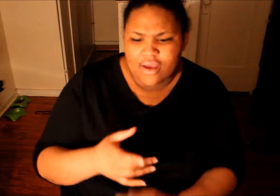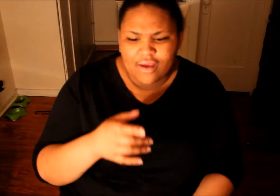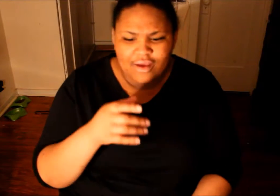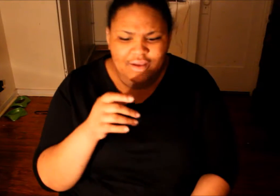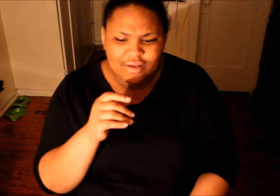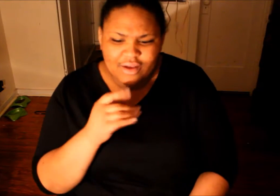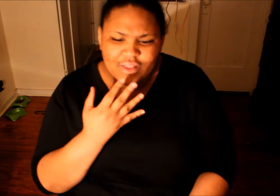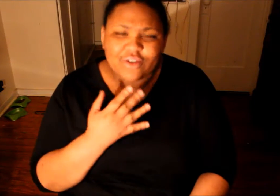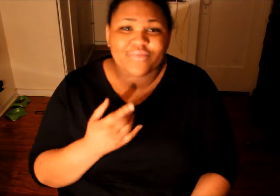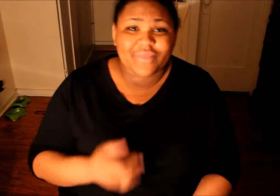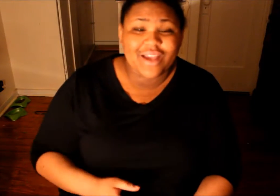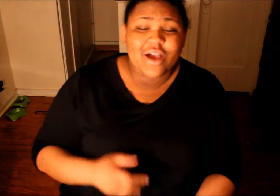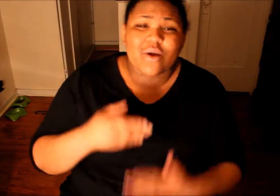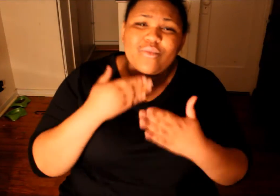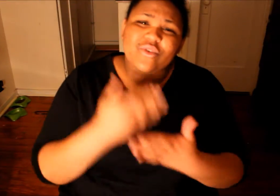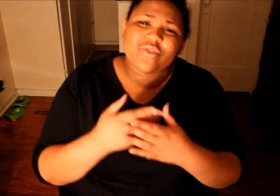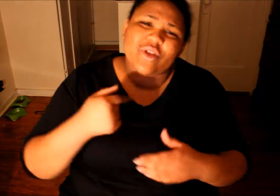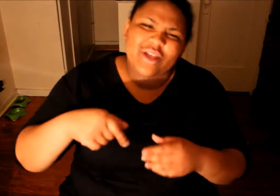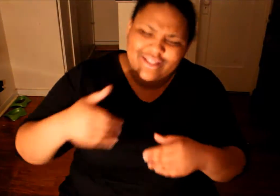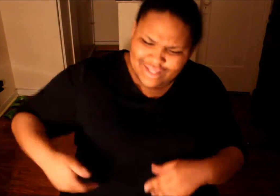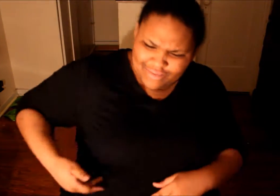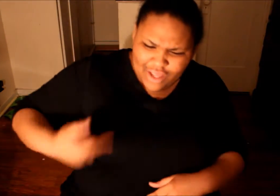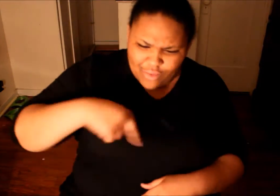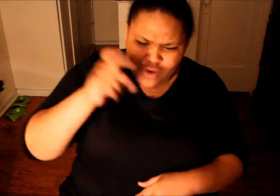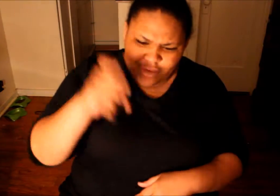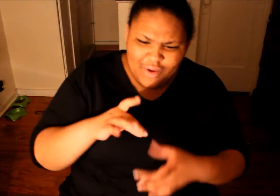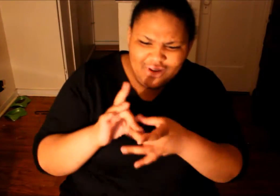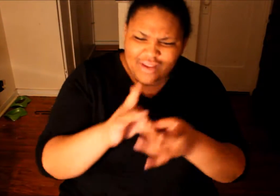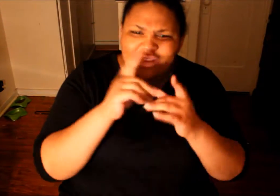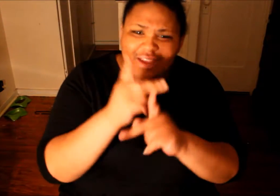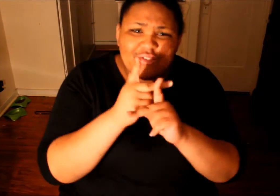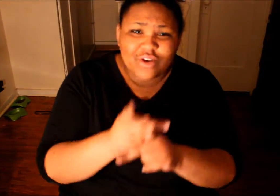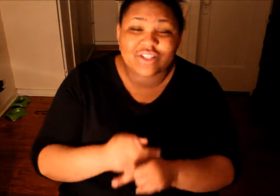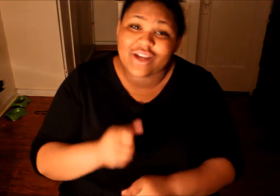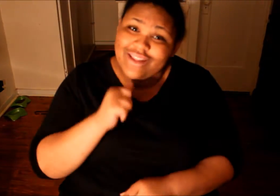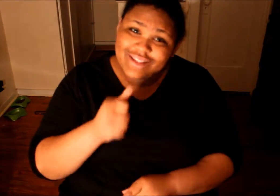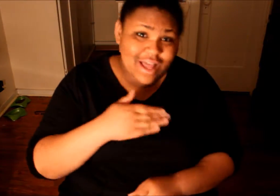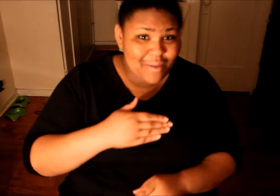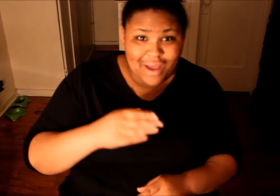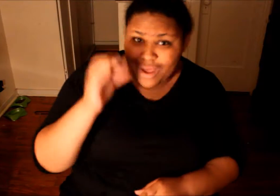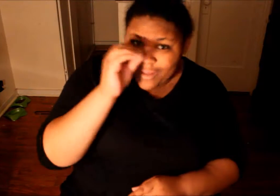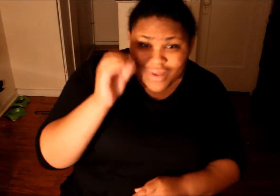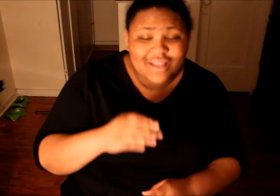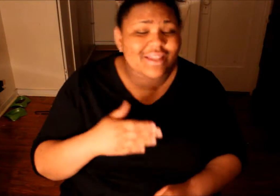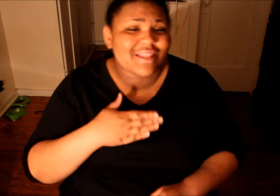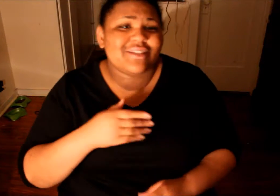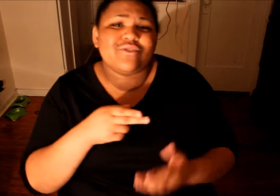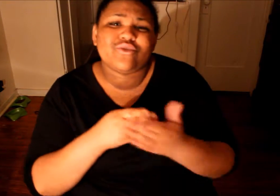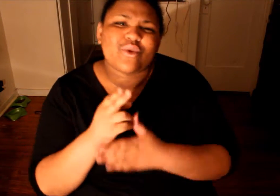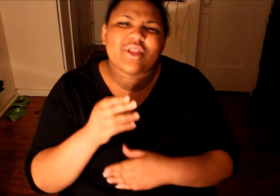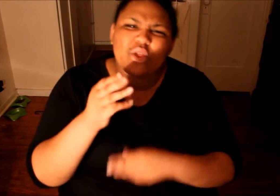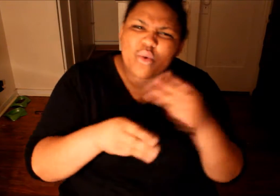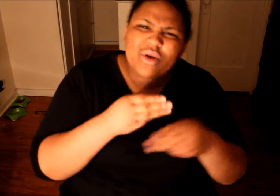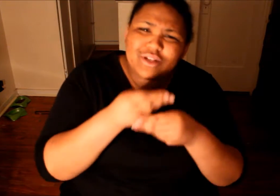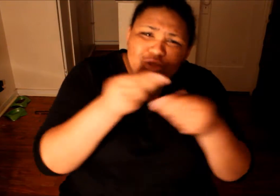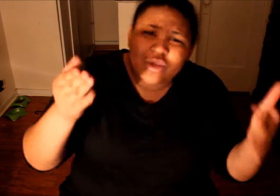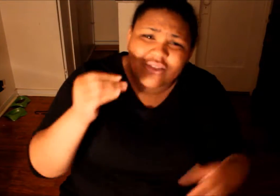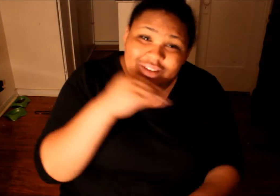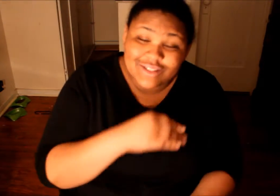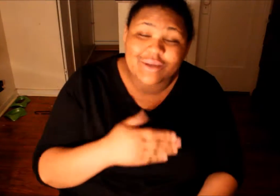our mission, and that is not my opinion. That is the truth in a world that has sold us fiction. Please listen, labels only distort our vision,